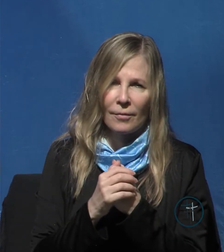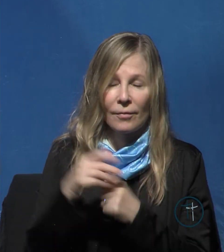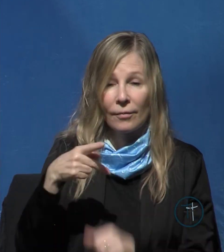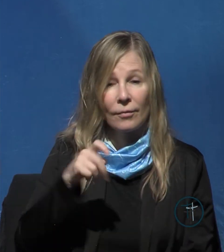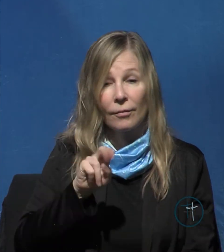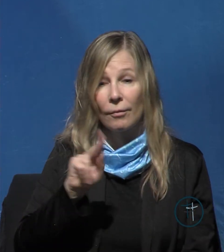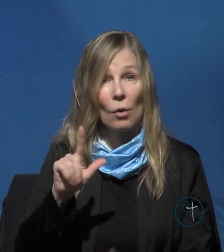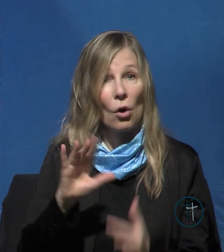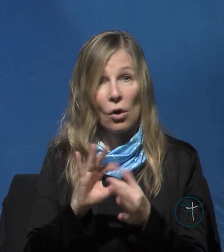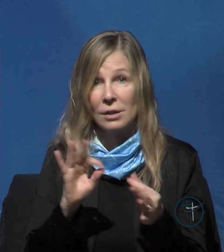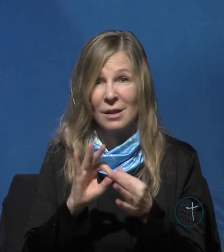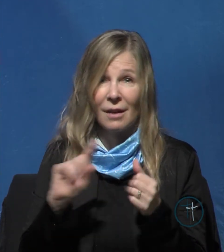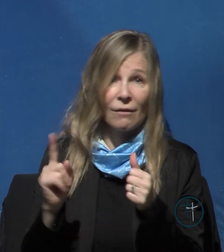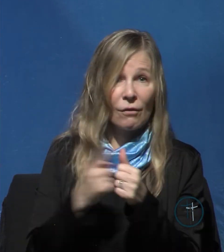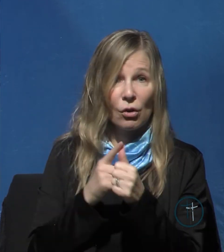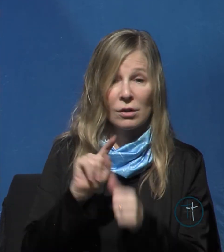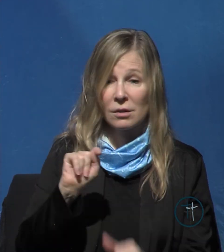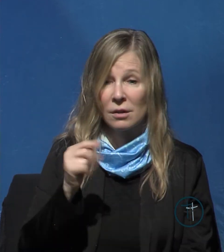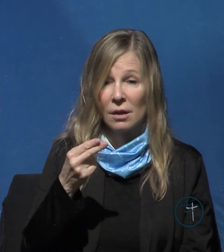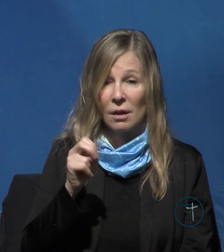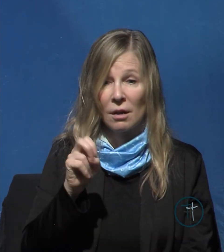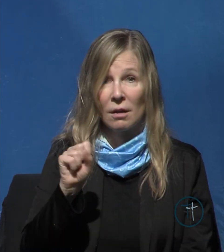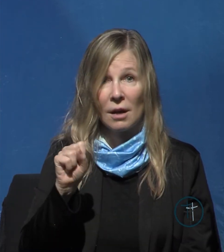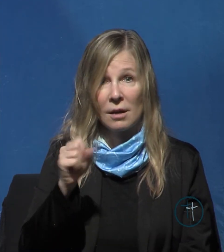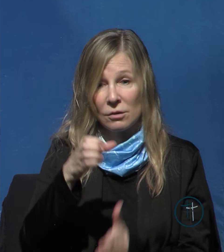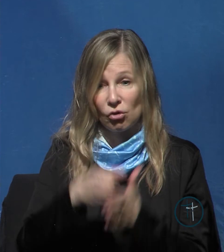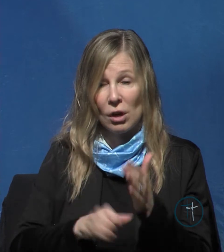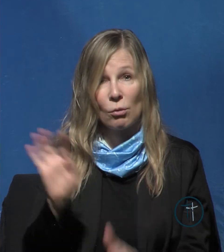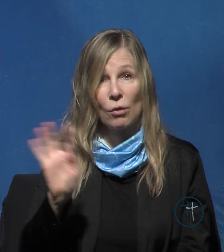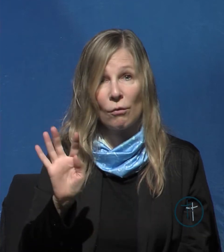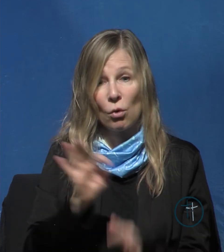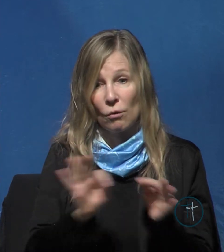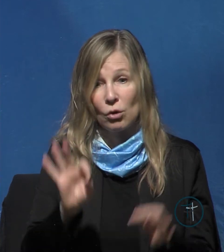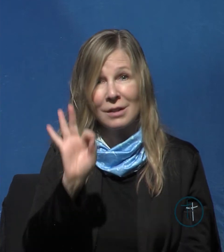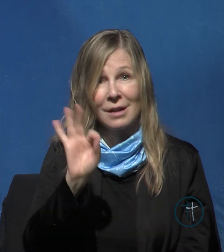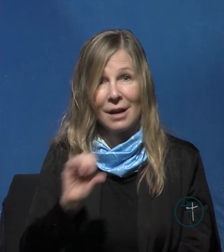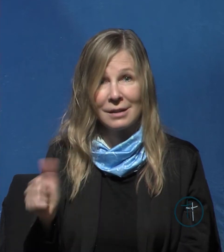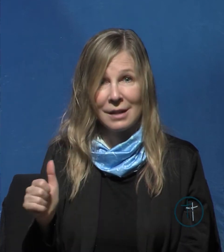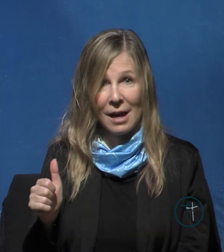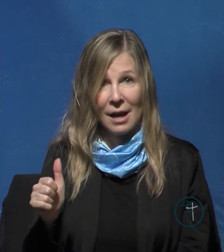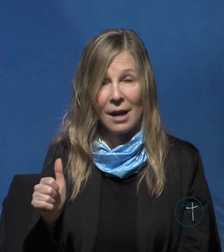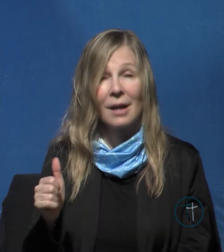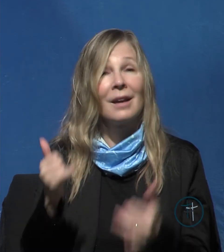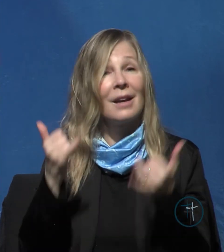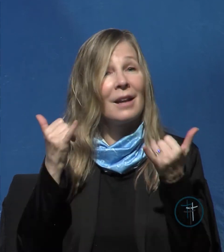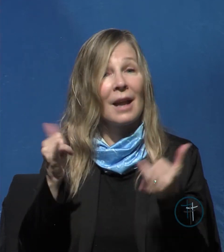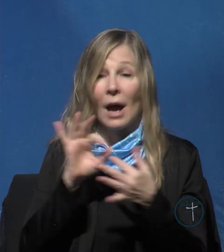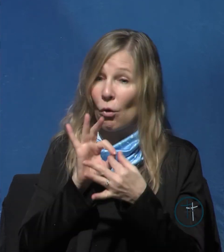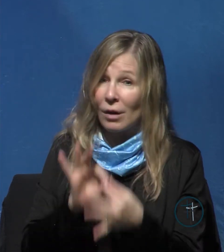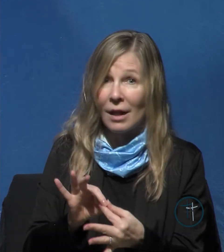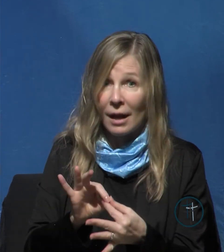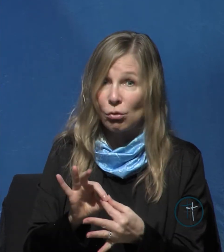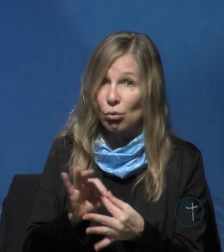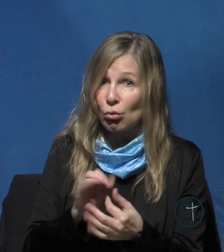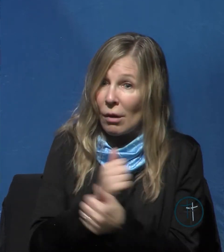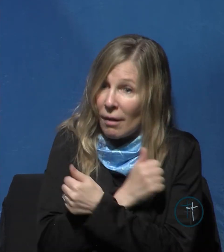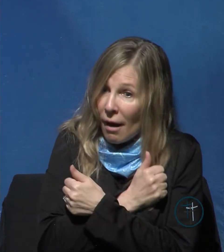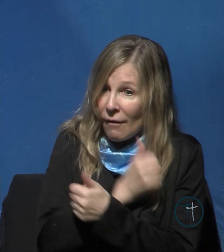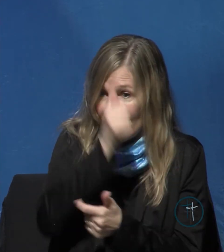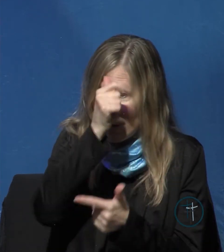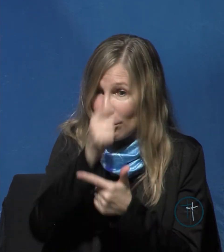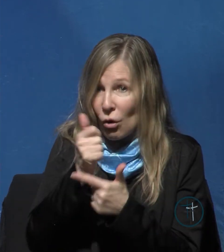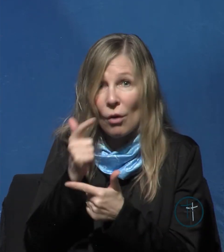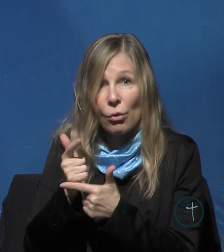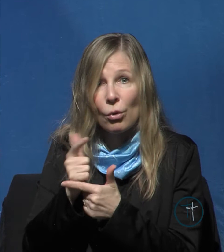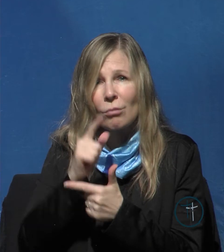Paul said this in 1 Thessalonians chapter 4, verses 9 and 10. Now as to the love of the brethren,